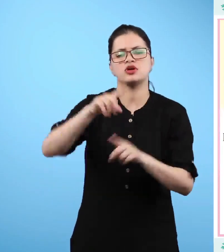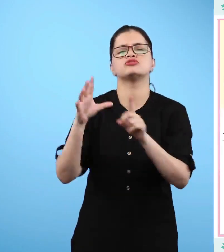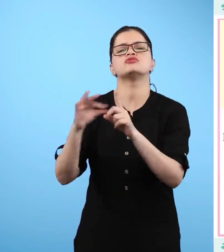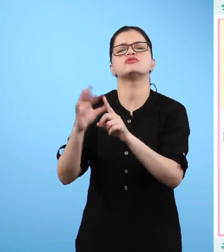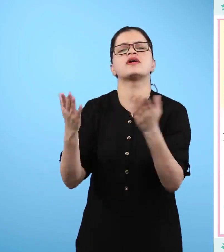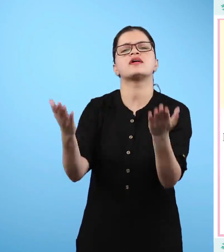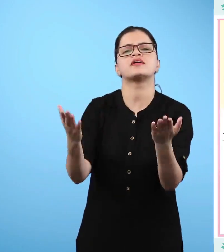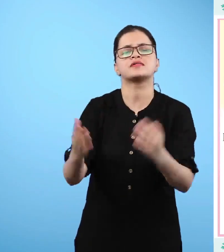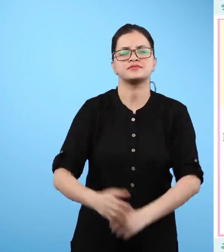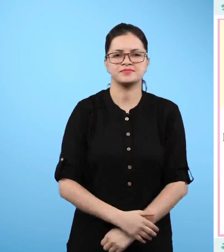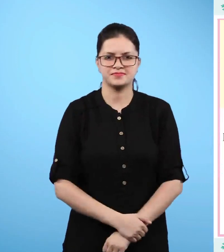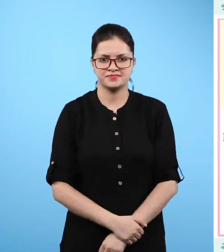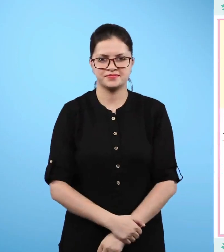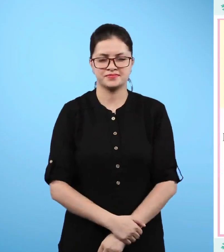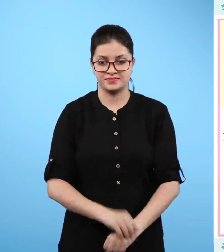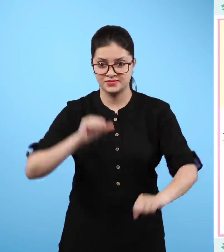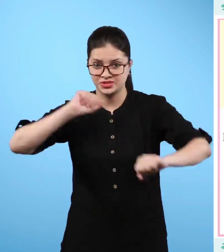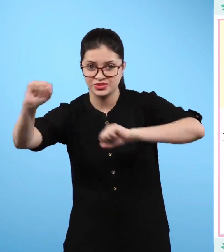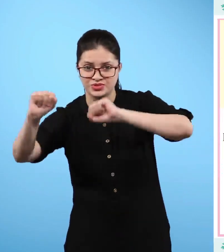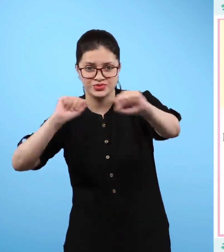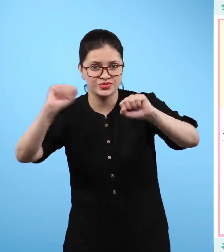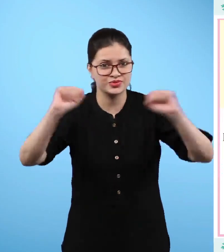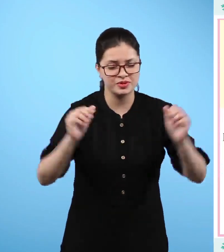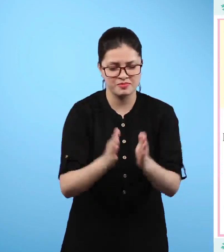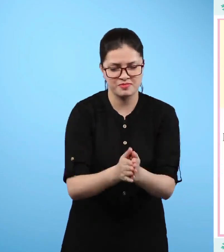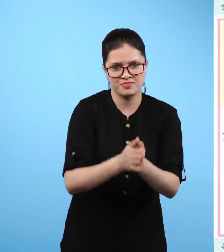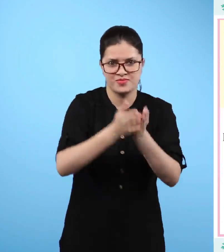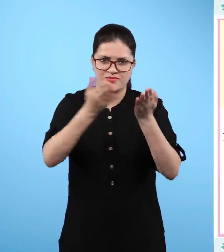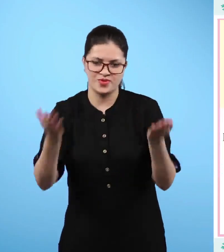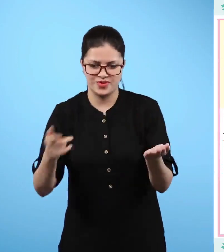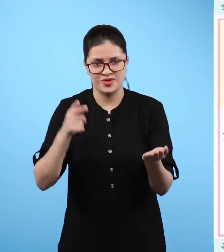Also, make a deep drawing of the model in your notebook.